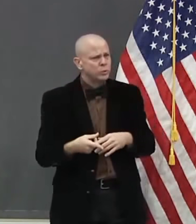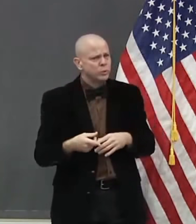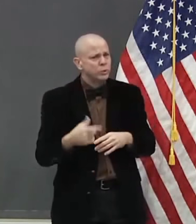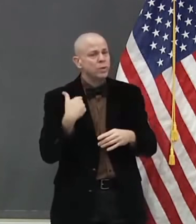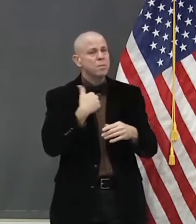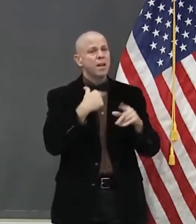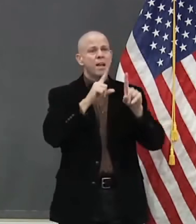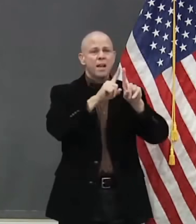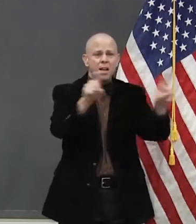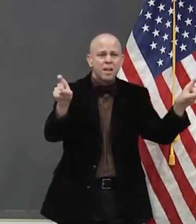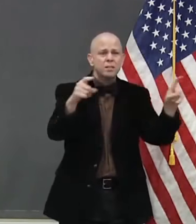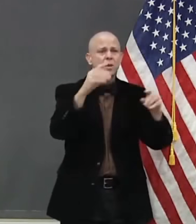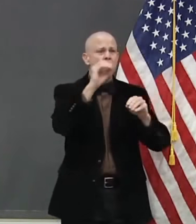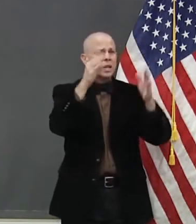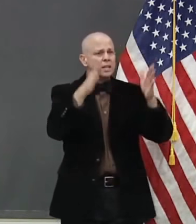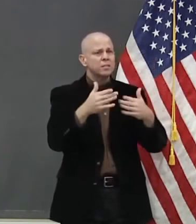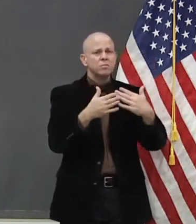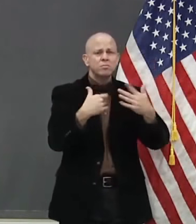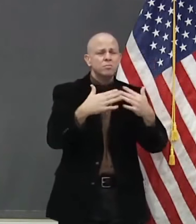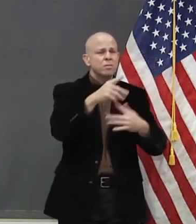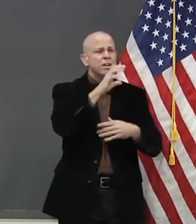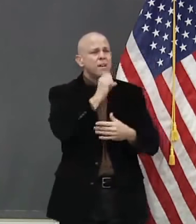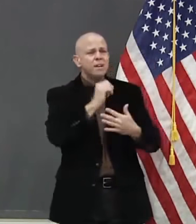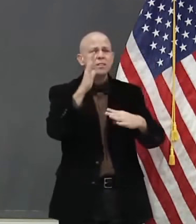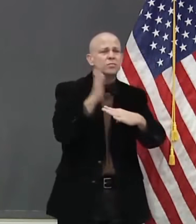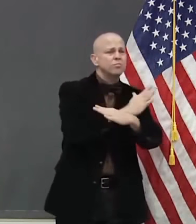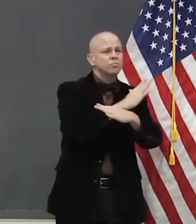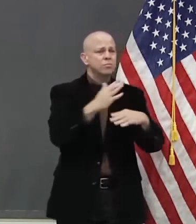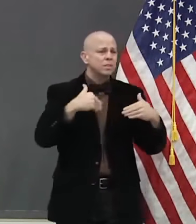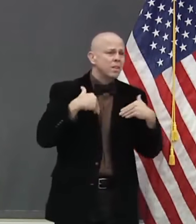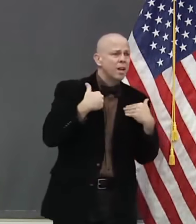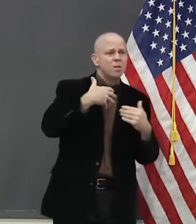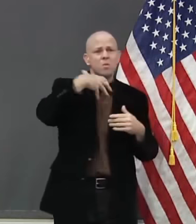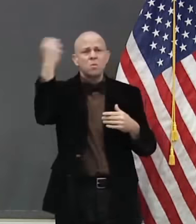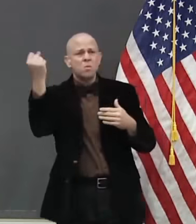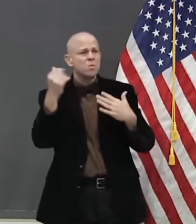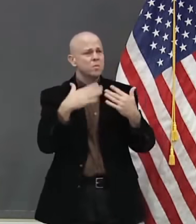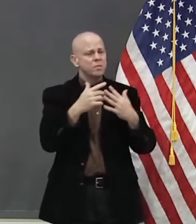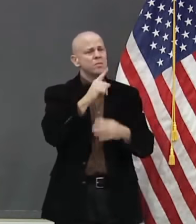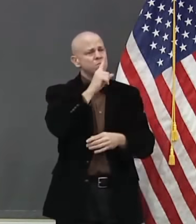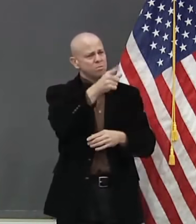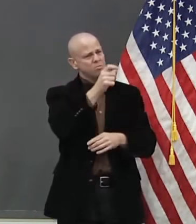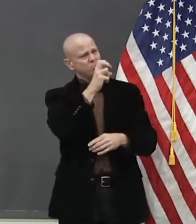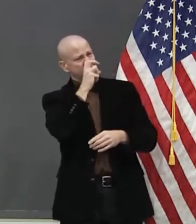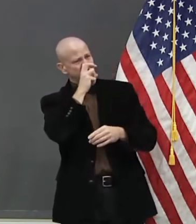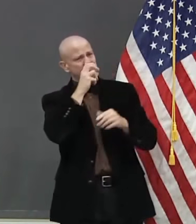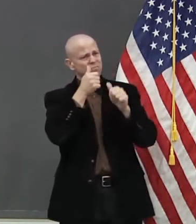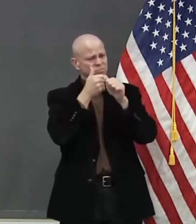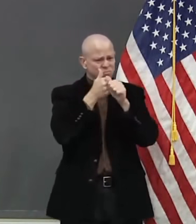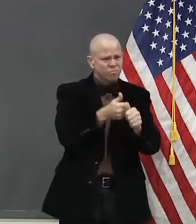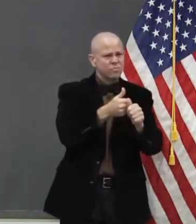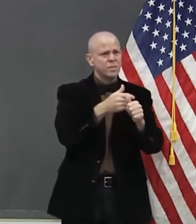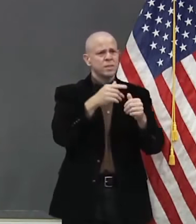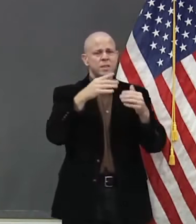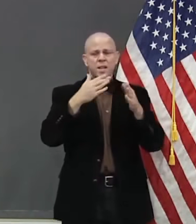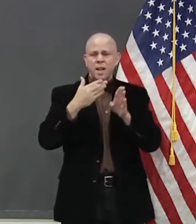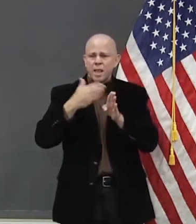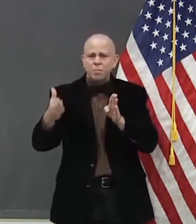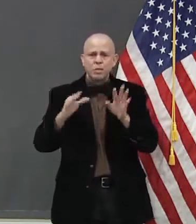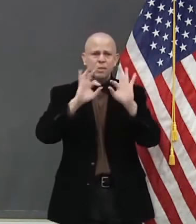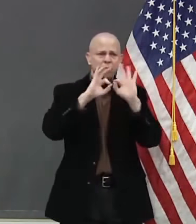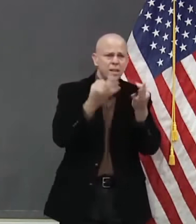and old, to double down on their efforts to protect their family members, to protect their neighbors, and to protect their